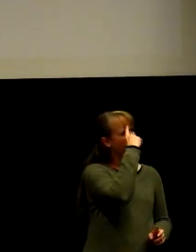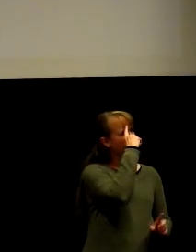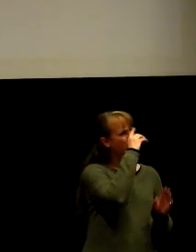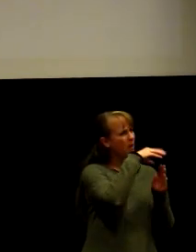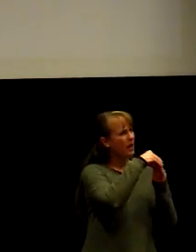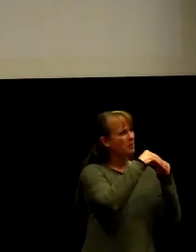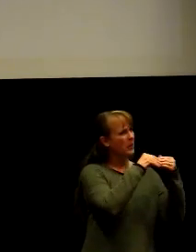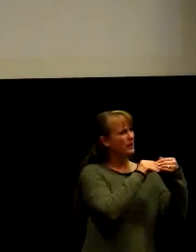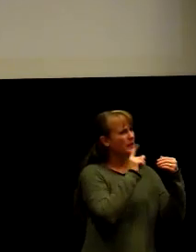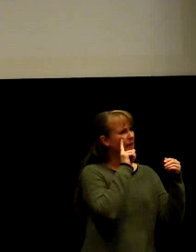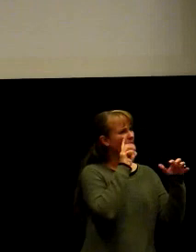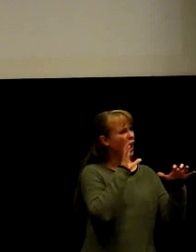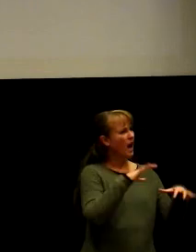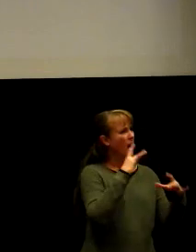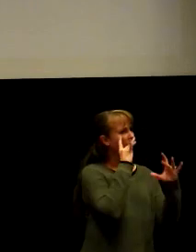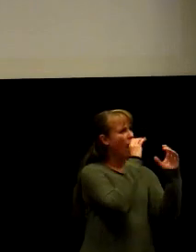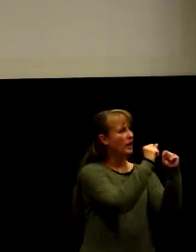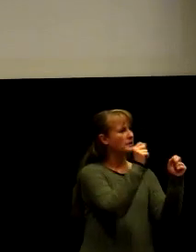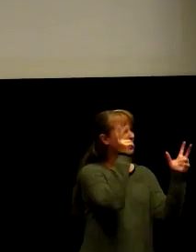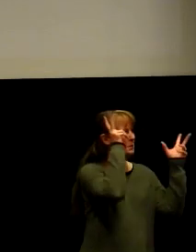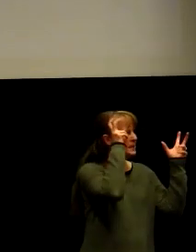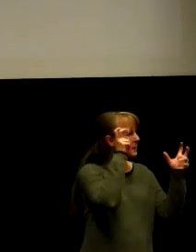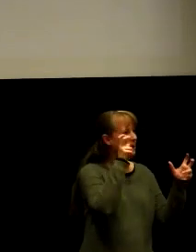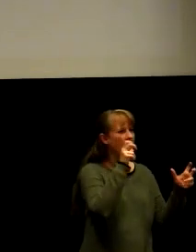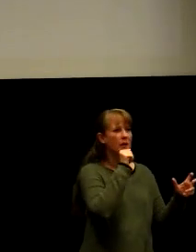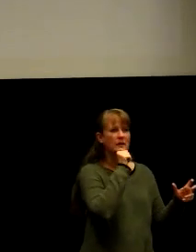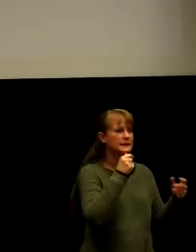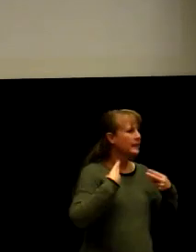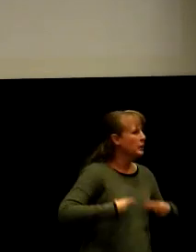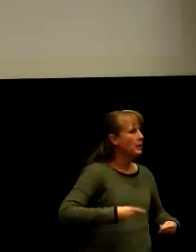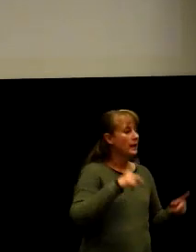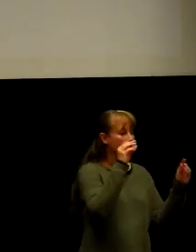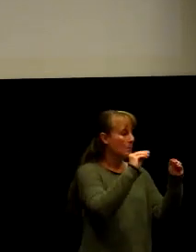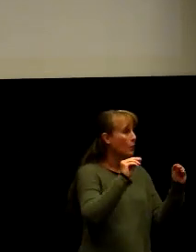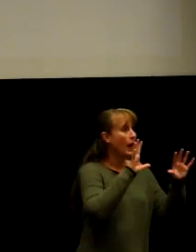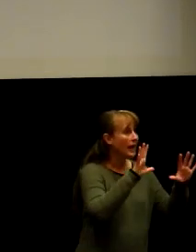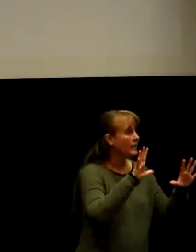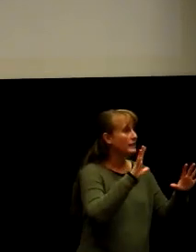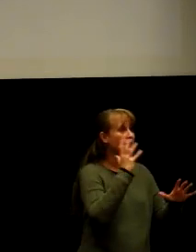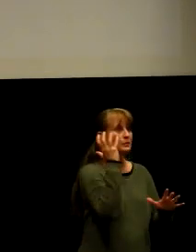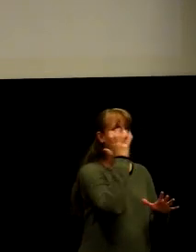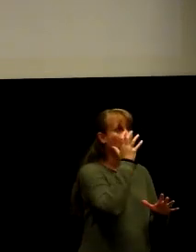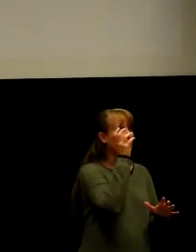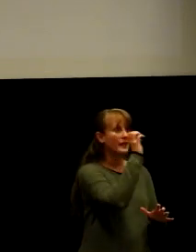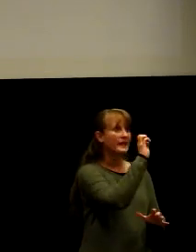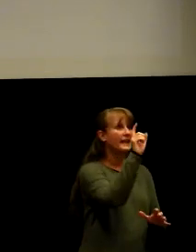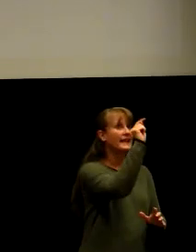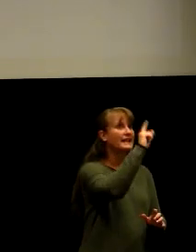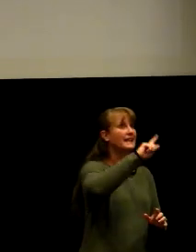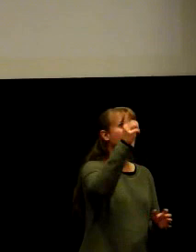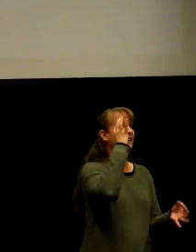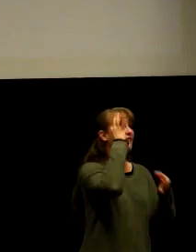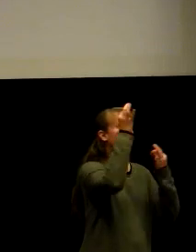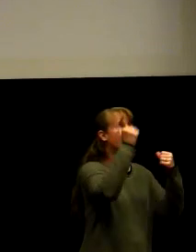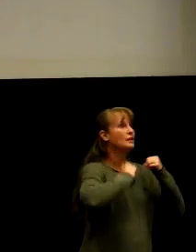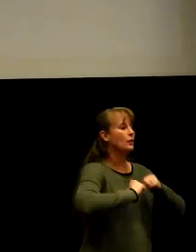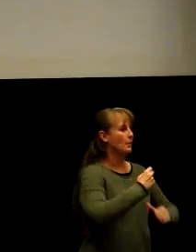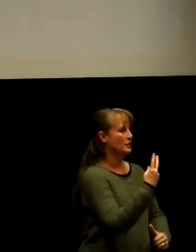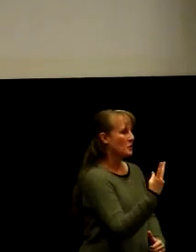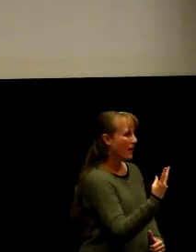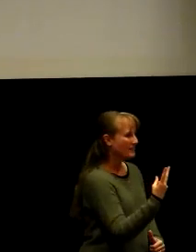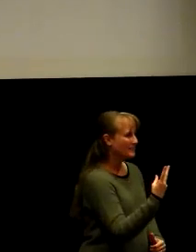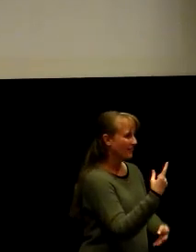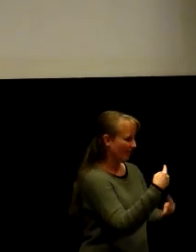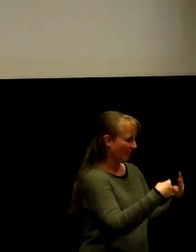maddening, awesome, debilitating, demoniacal, dehumanizing, and miraculous extraterrestrial fantasy drama twice.